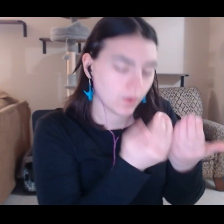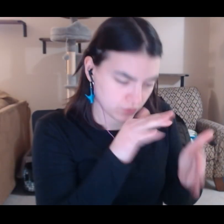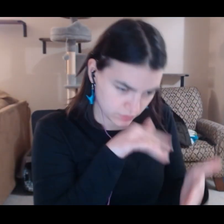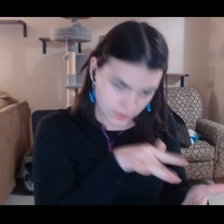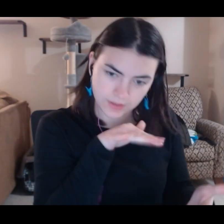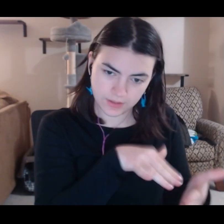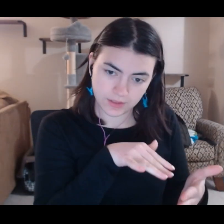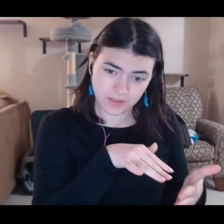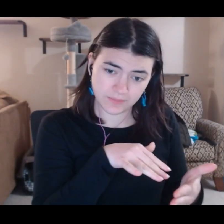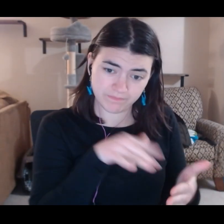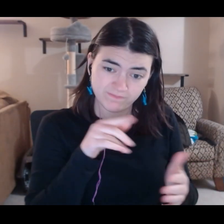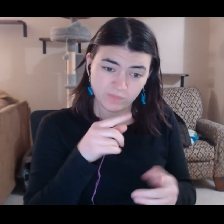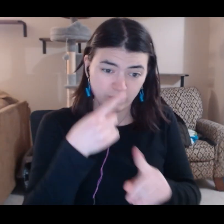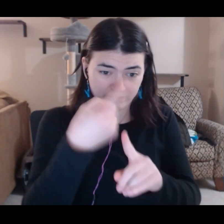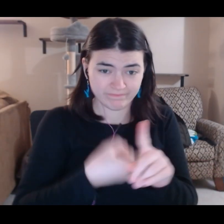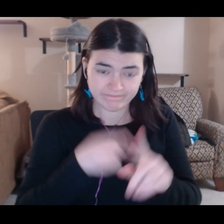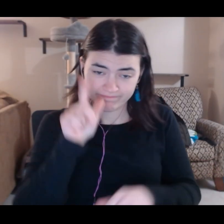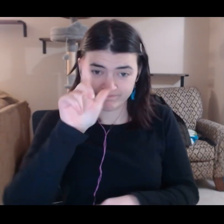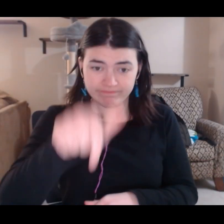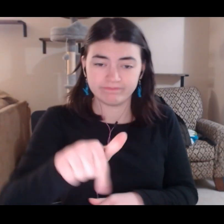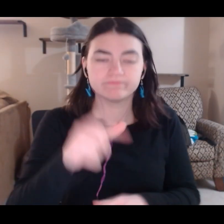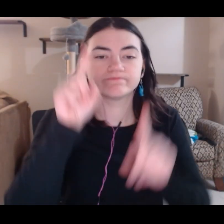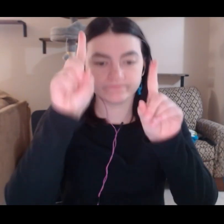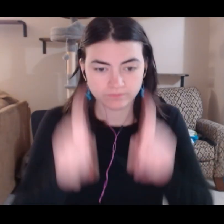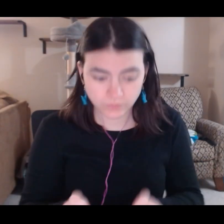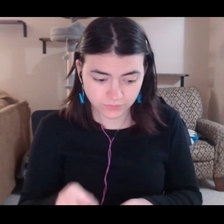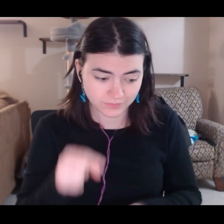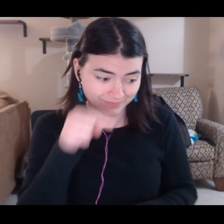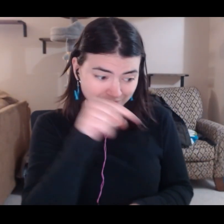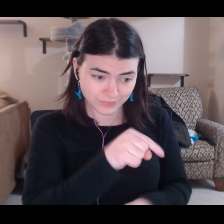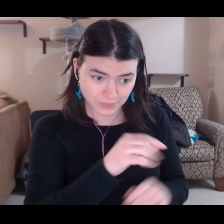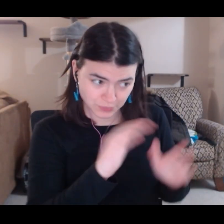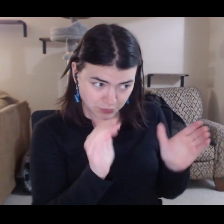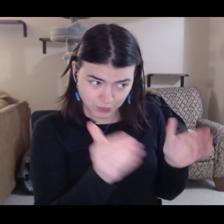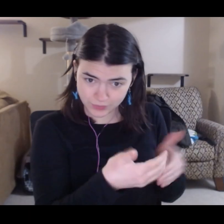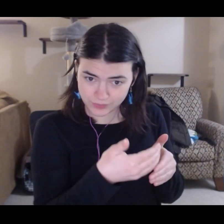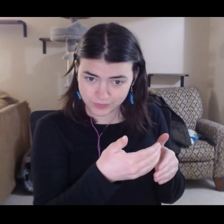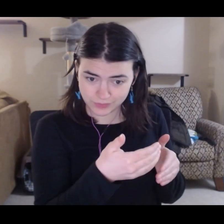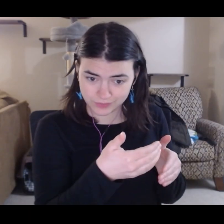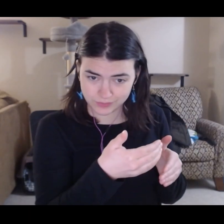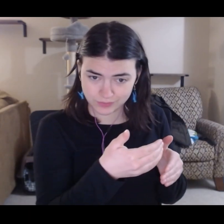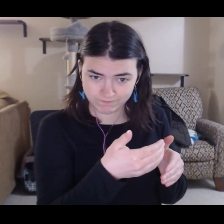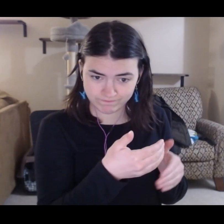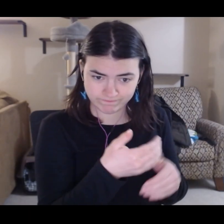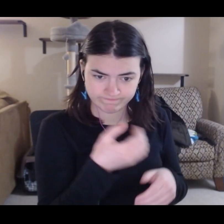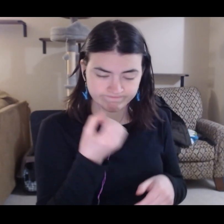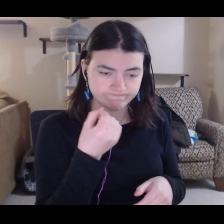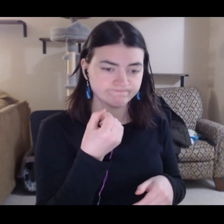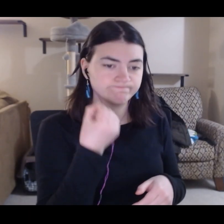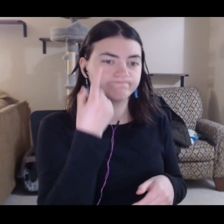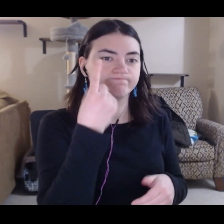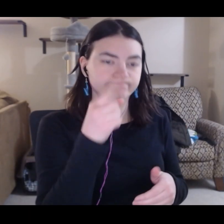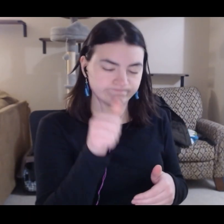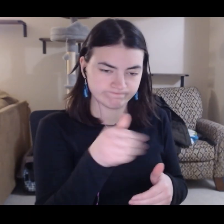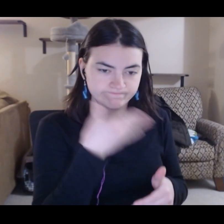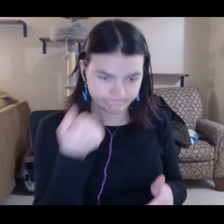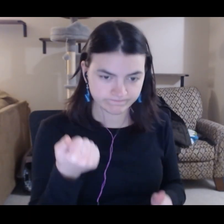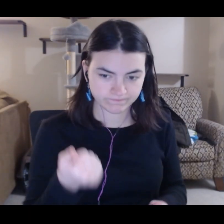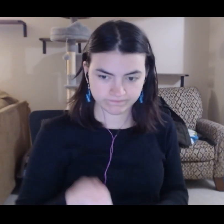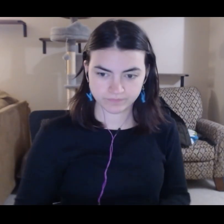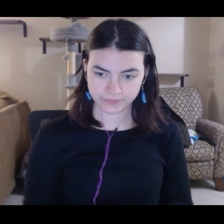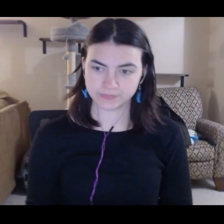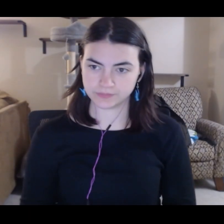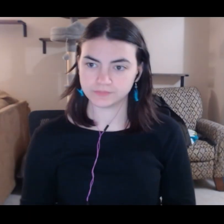when tested 1 month later, this group performed the surgeries significantly better than the other residents.